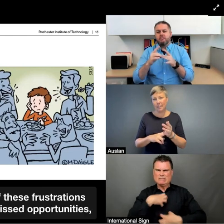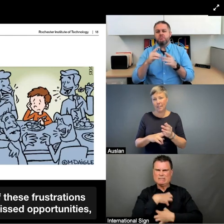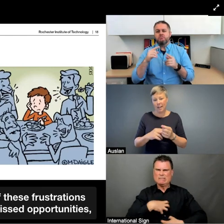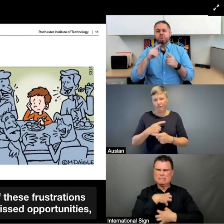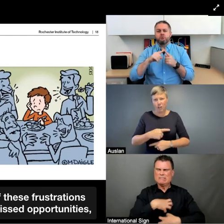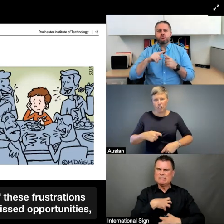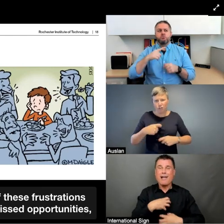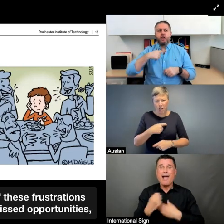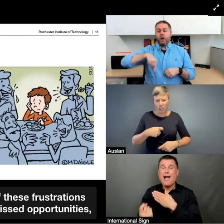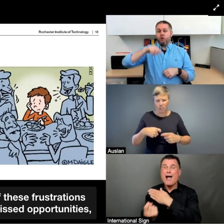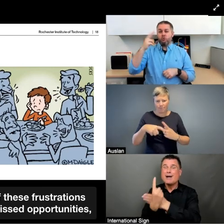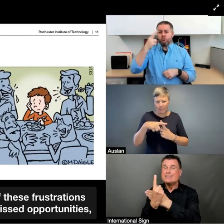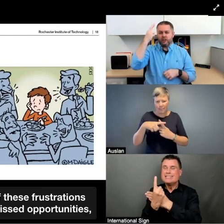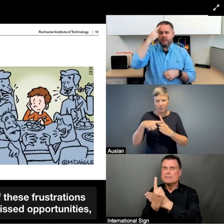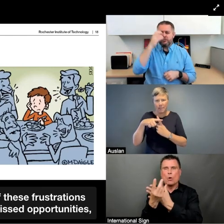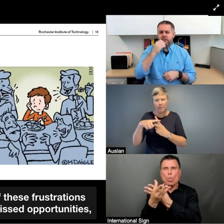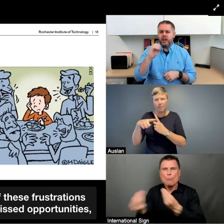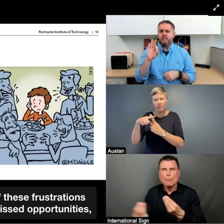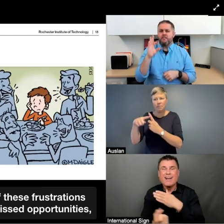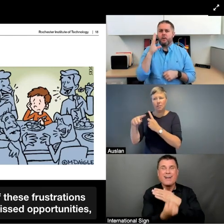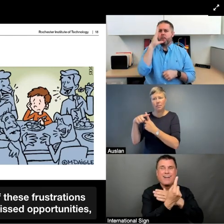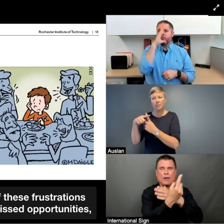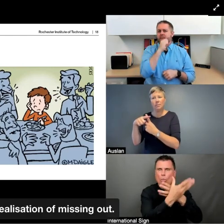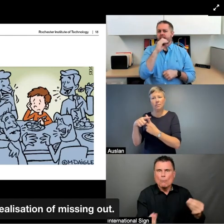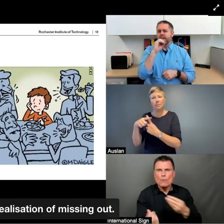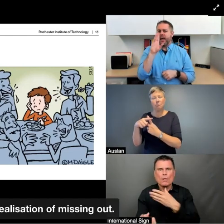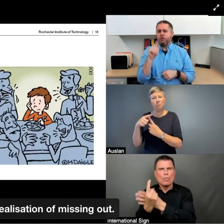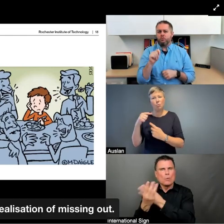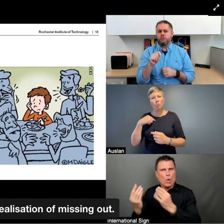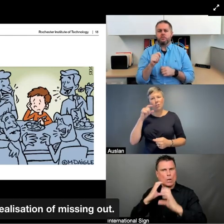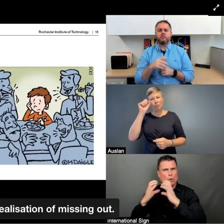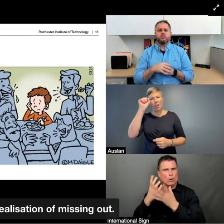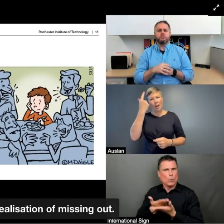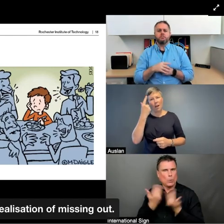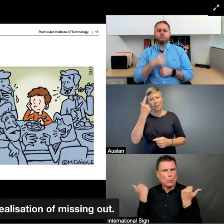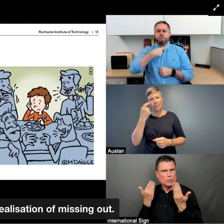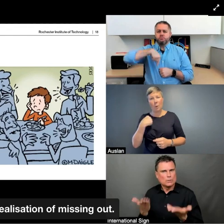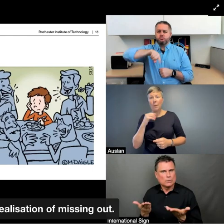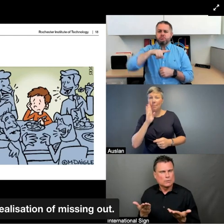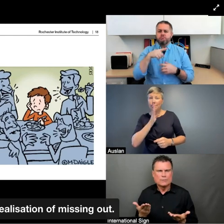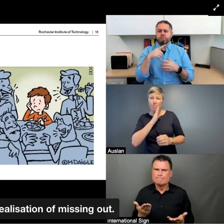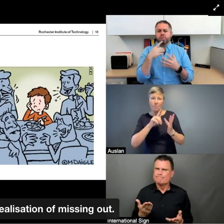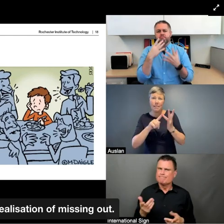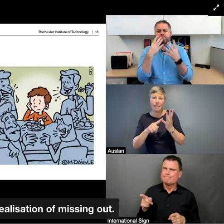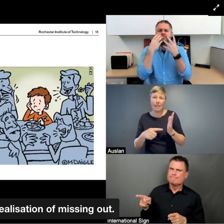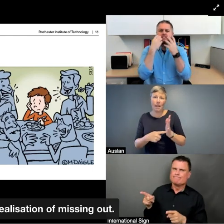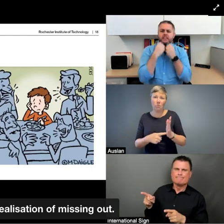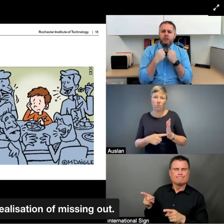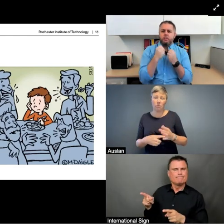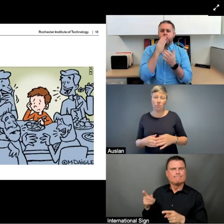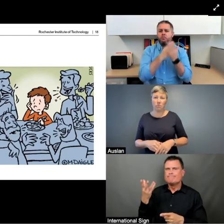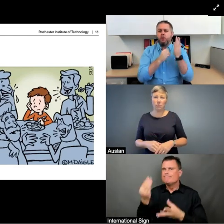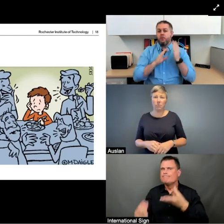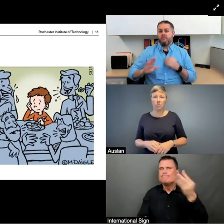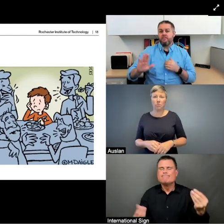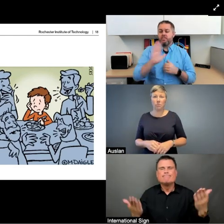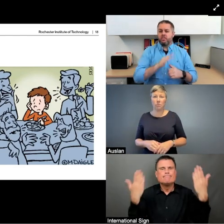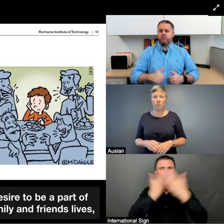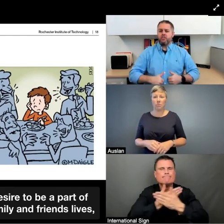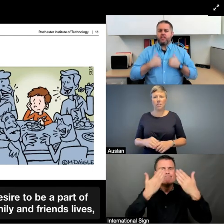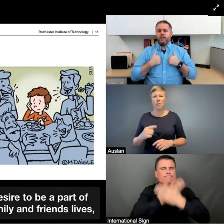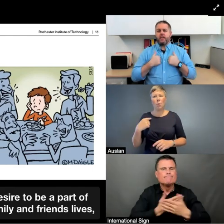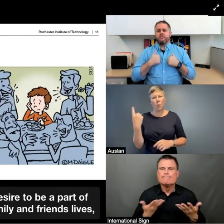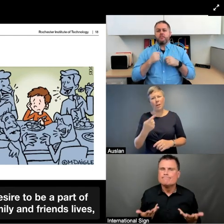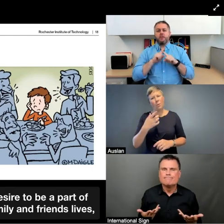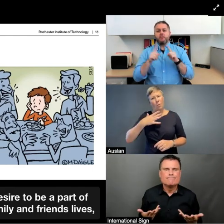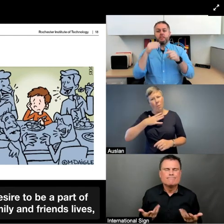All of these frustrations and missed opportunities led to our realization of missing out.